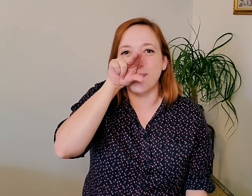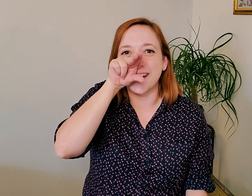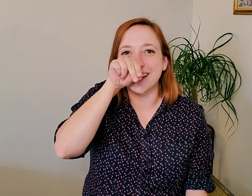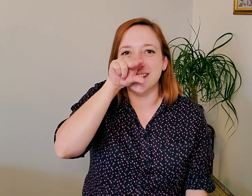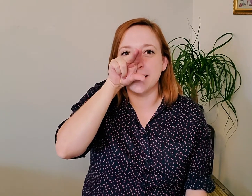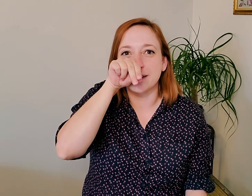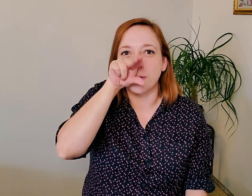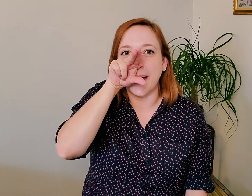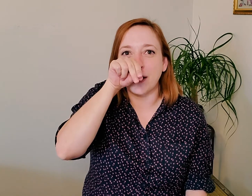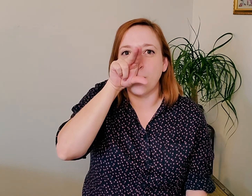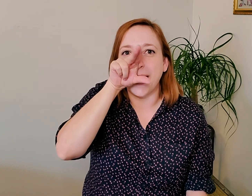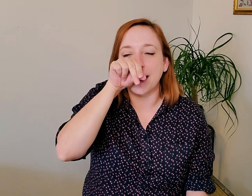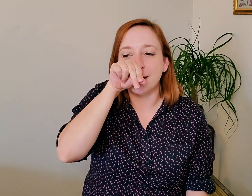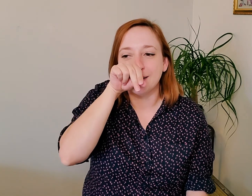quacking duck. Quack, quack.